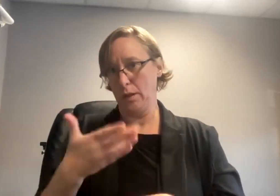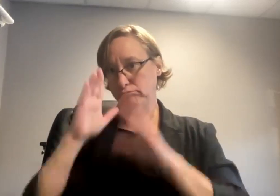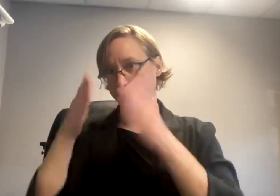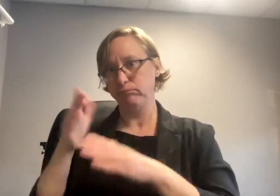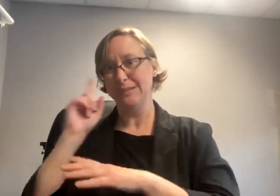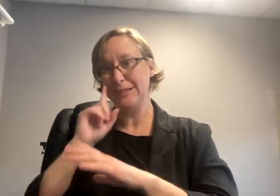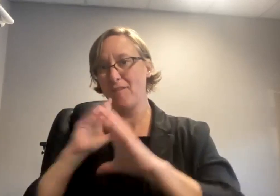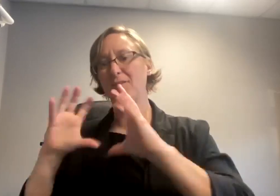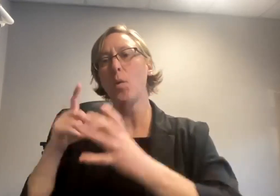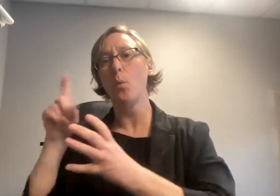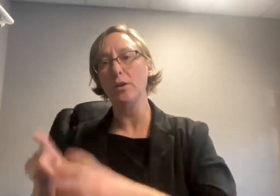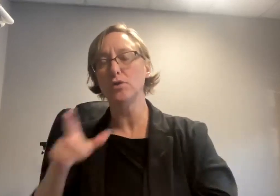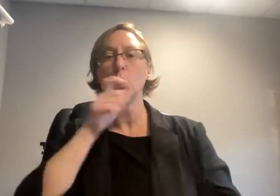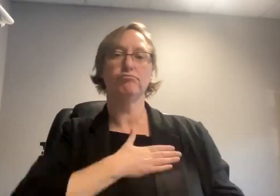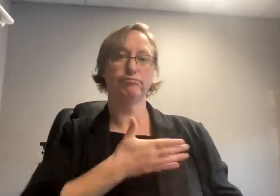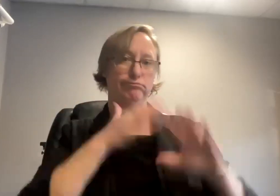recording,